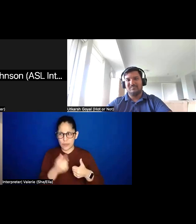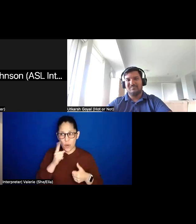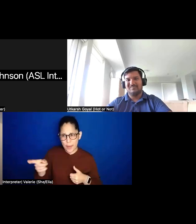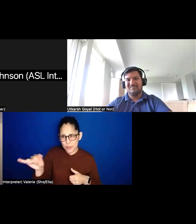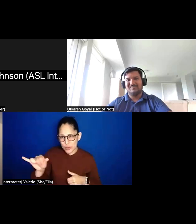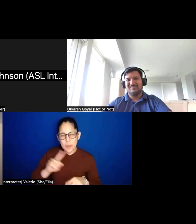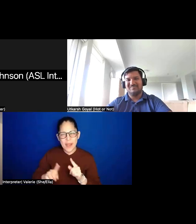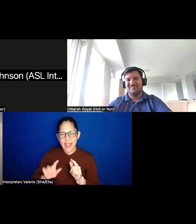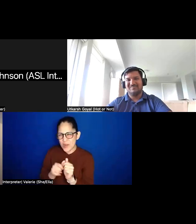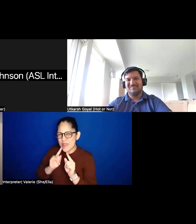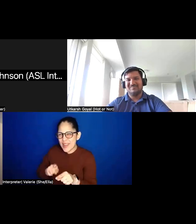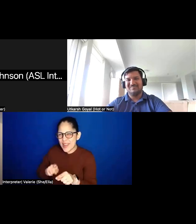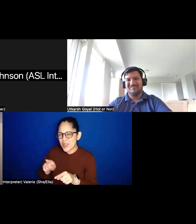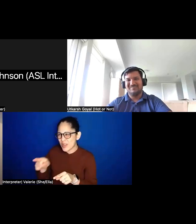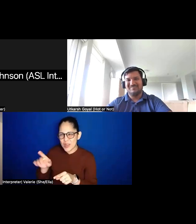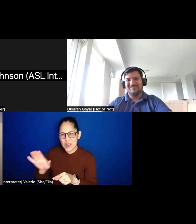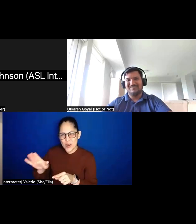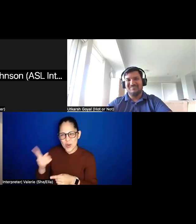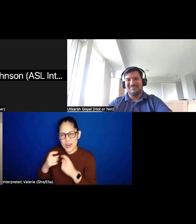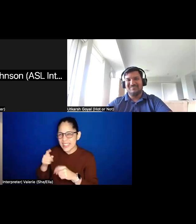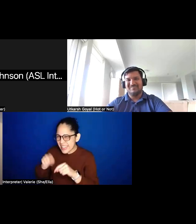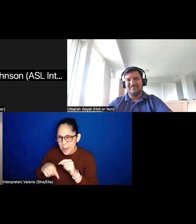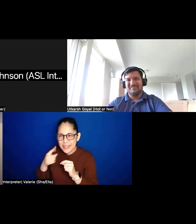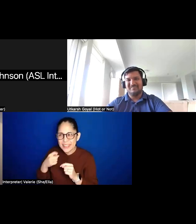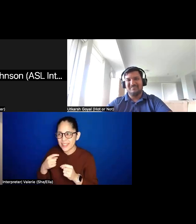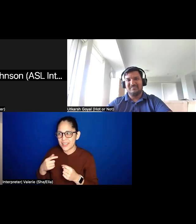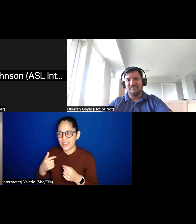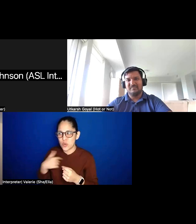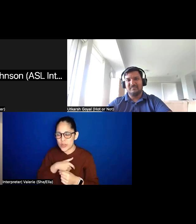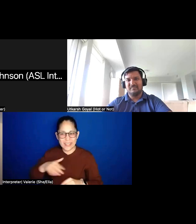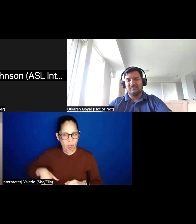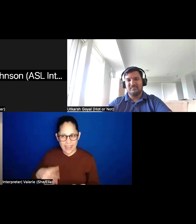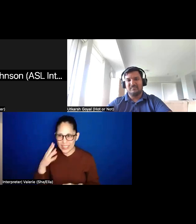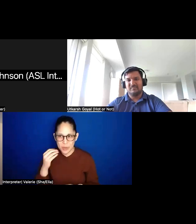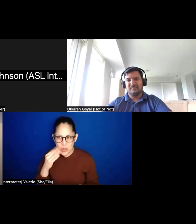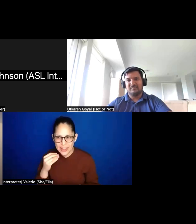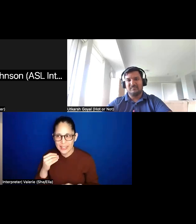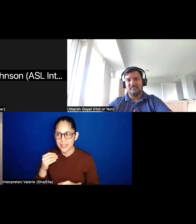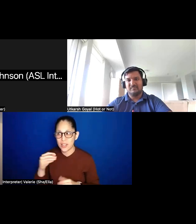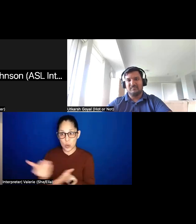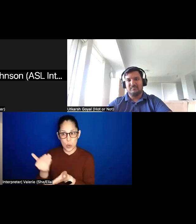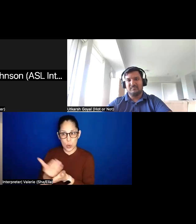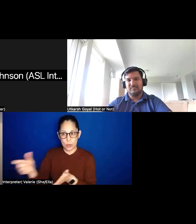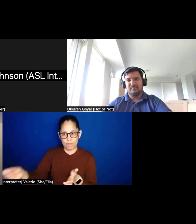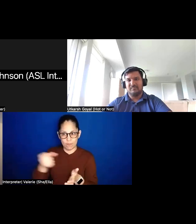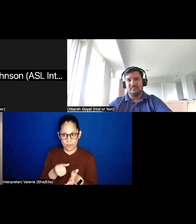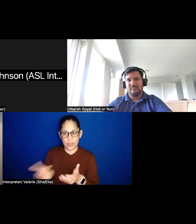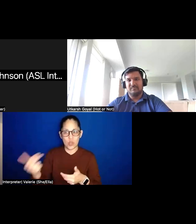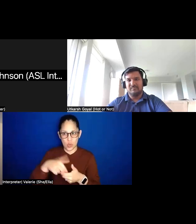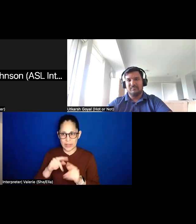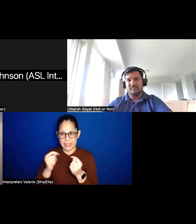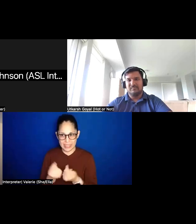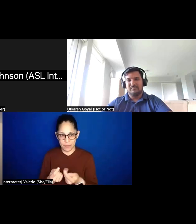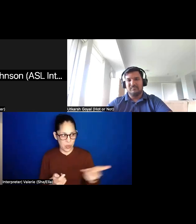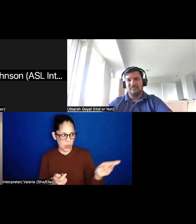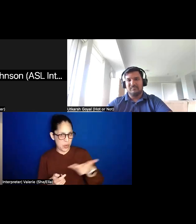all that well, because we haven't had anyone. Yeah. We haven't had to look for other people yet. Right. The